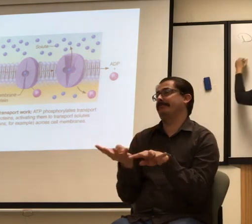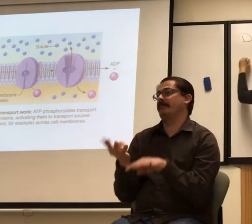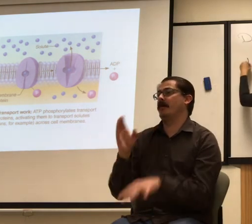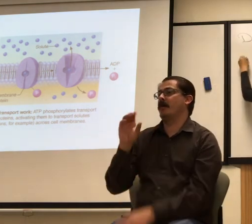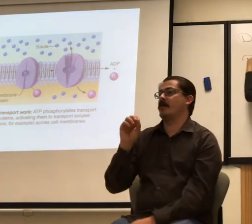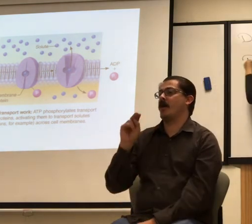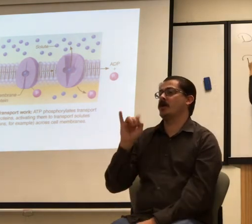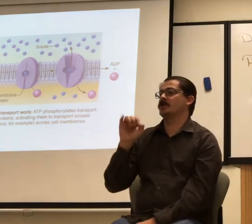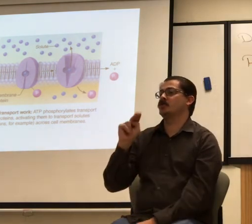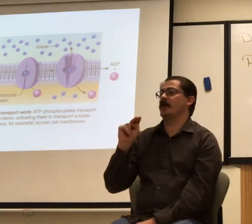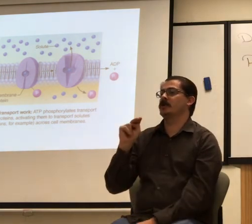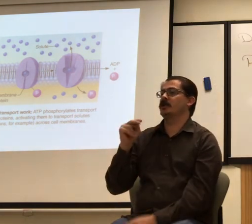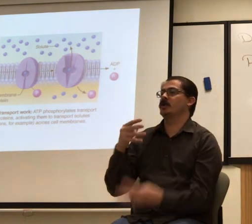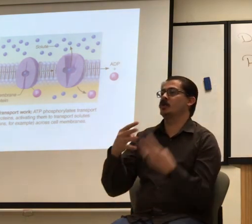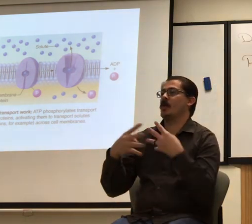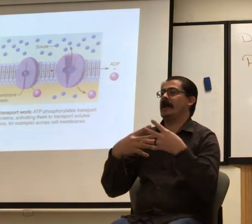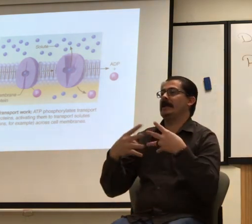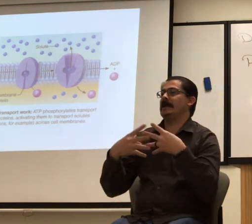Pump